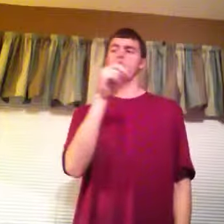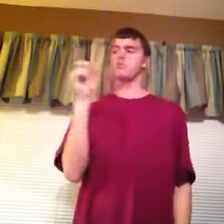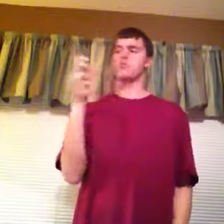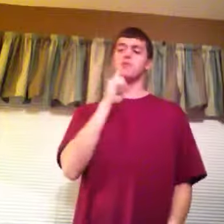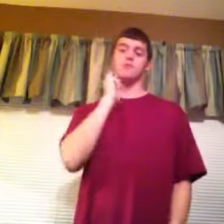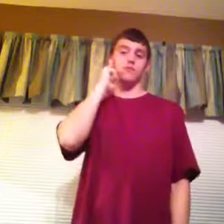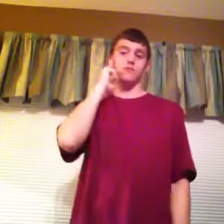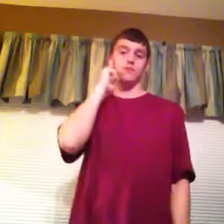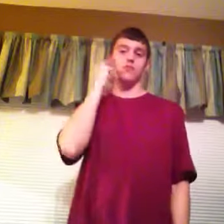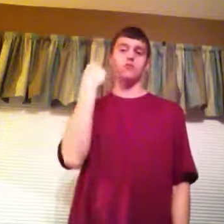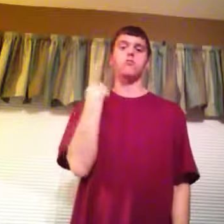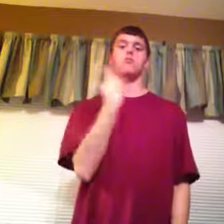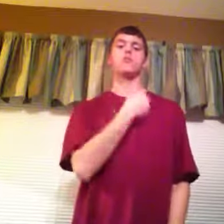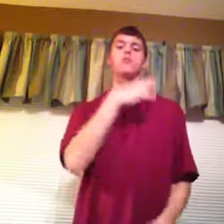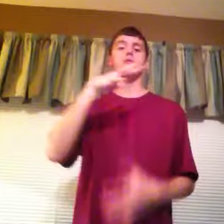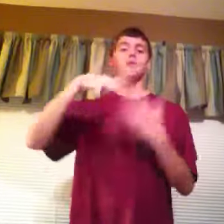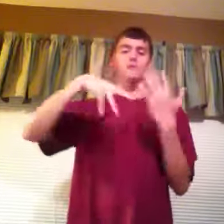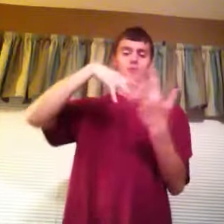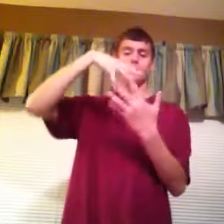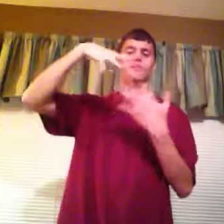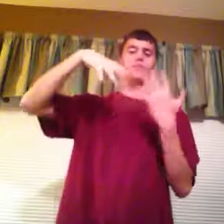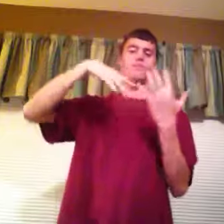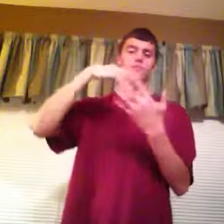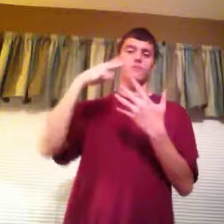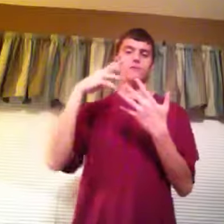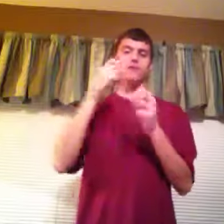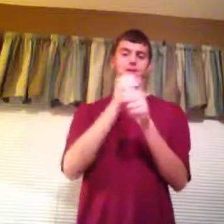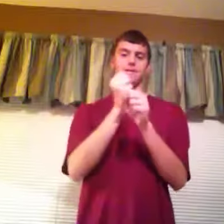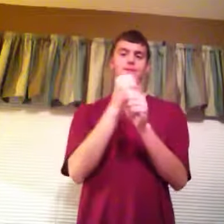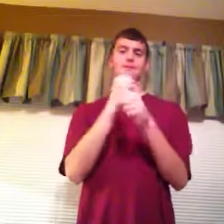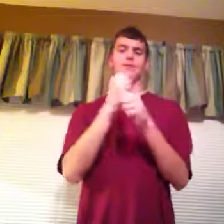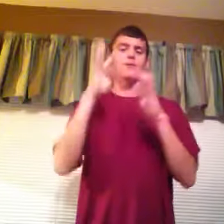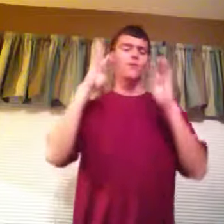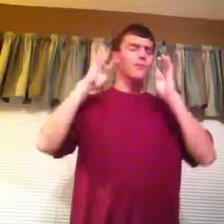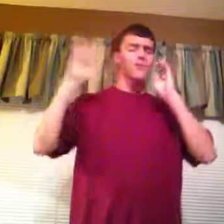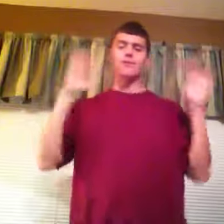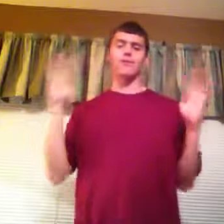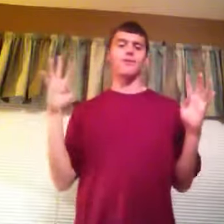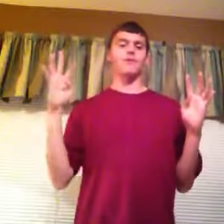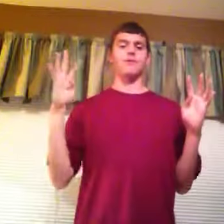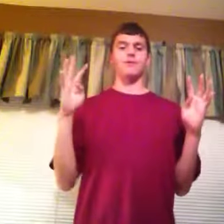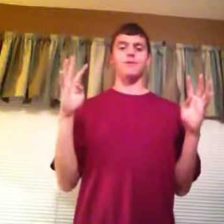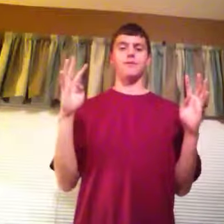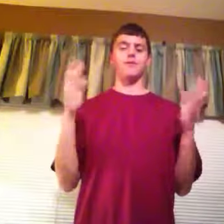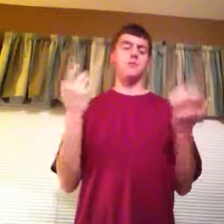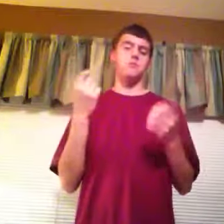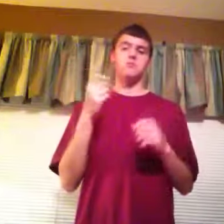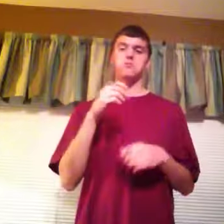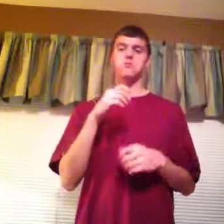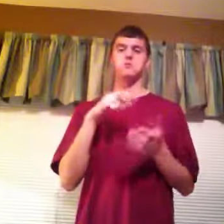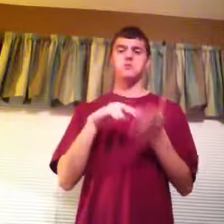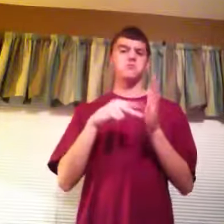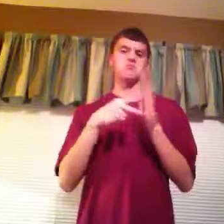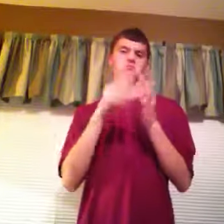didn't Yep. Well, you know, the people, they're like,